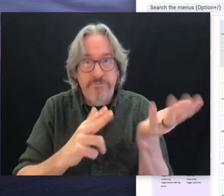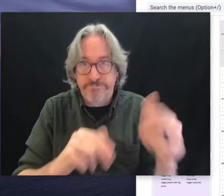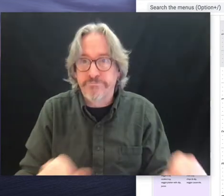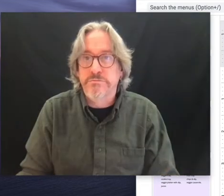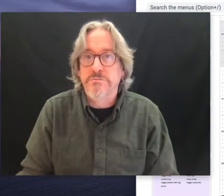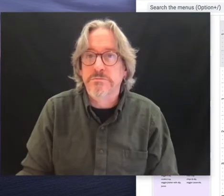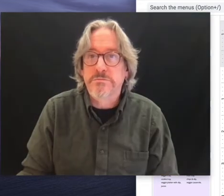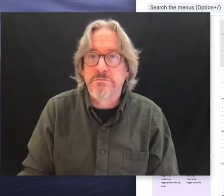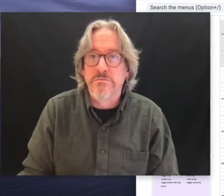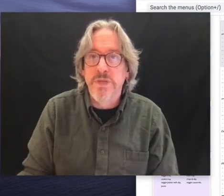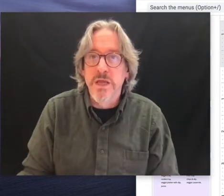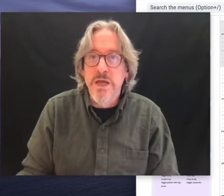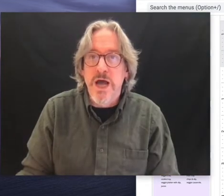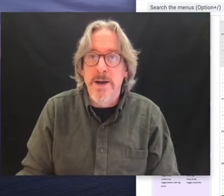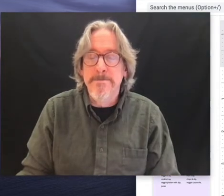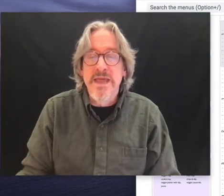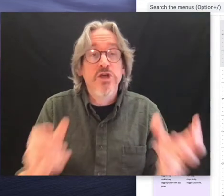spread.